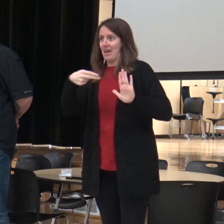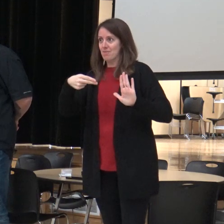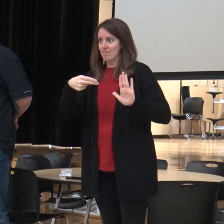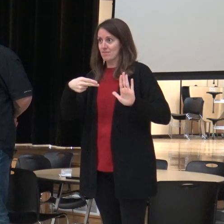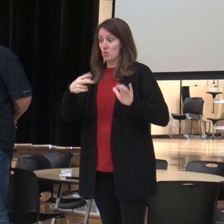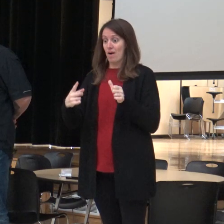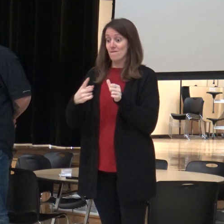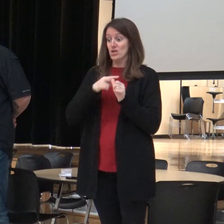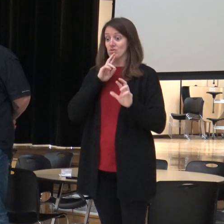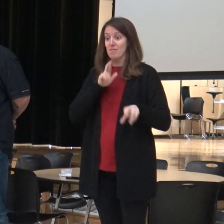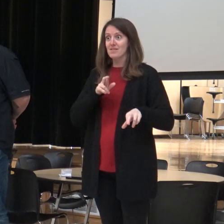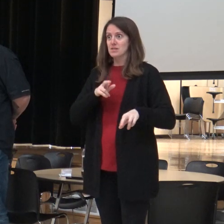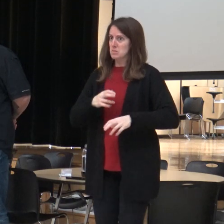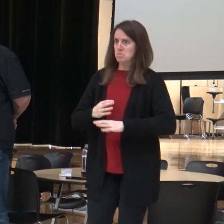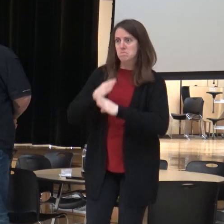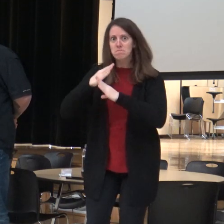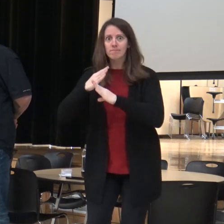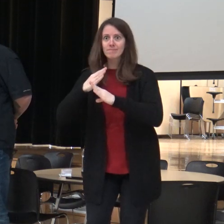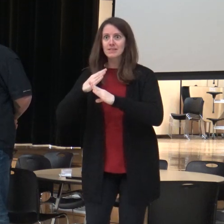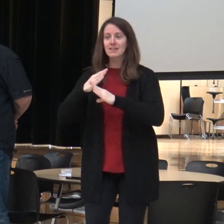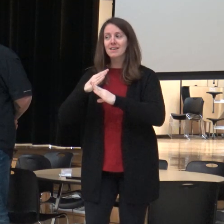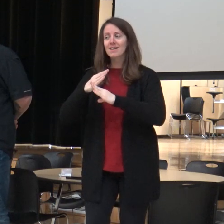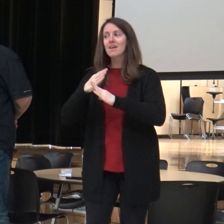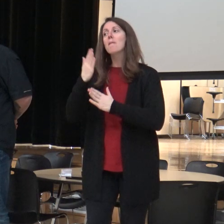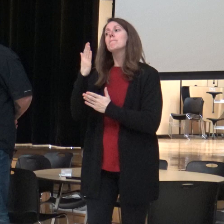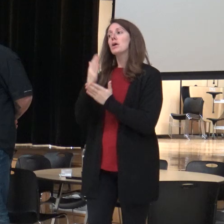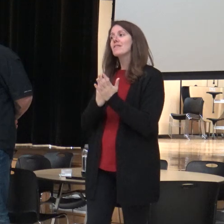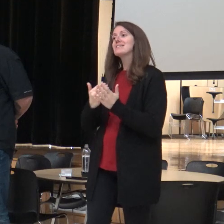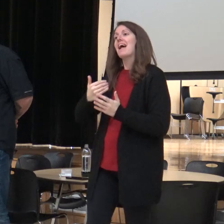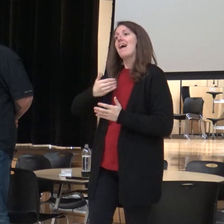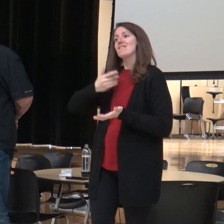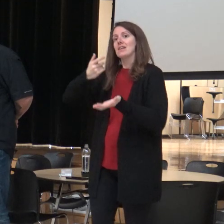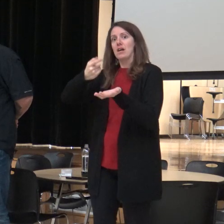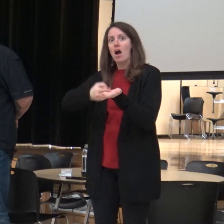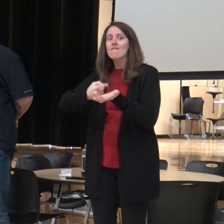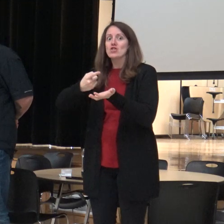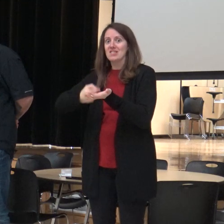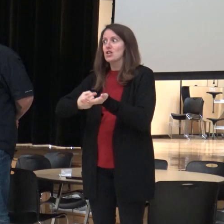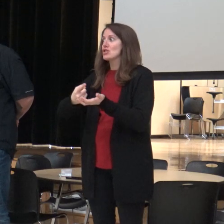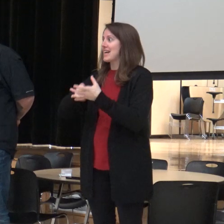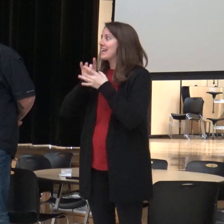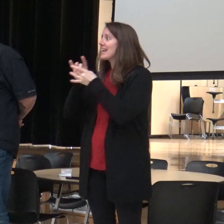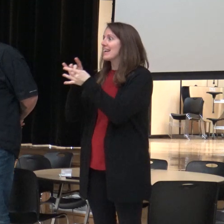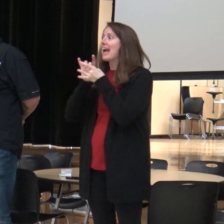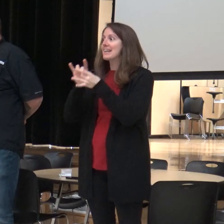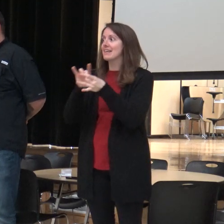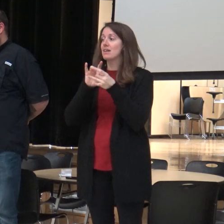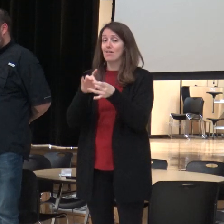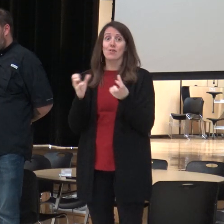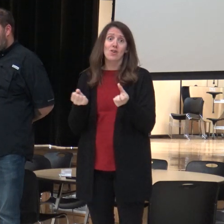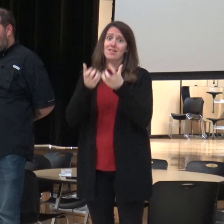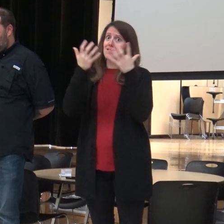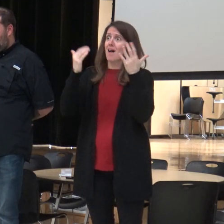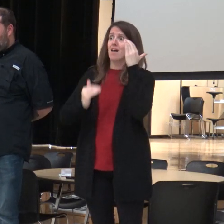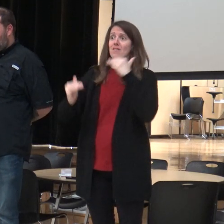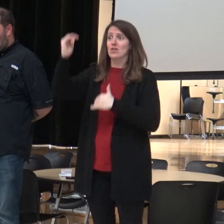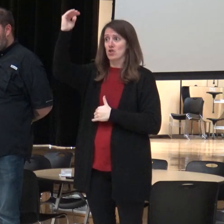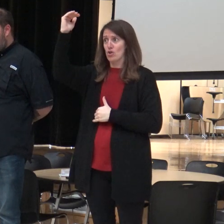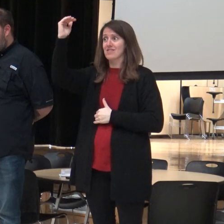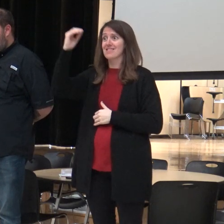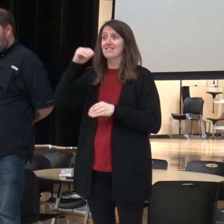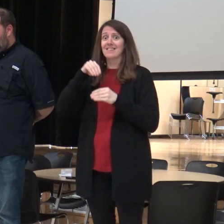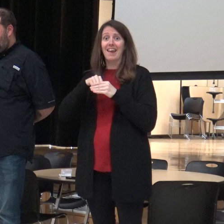be protective. So part of it is just having these conversations and connecting. The reason, there are lots of adults in buildings, right?